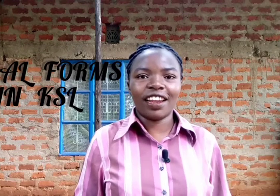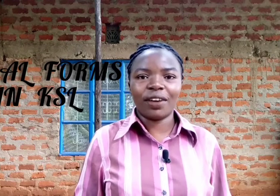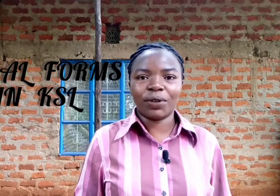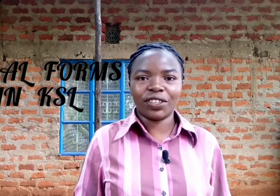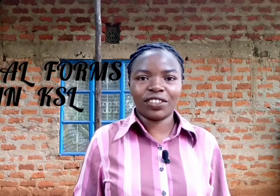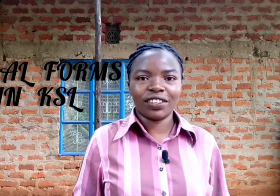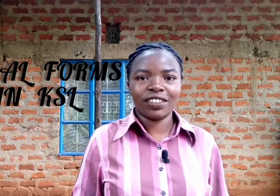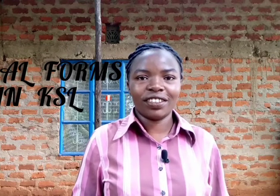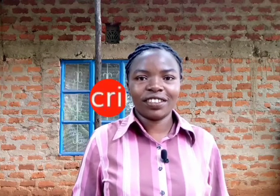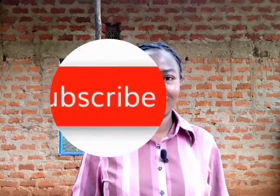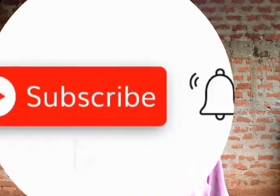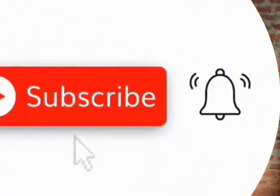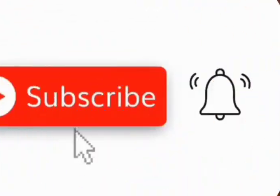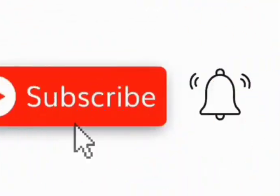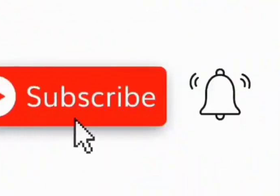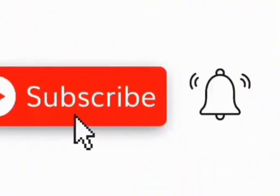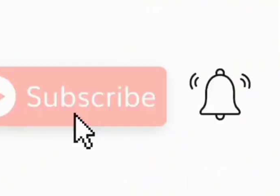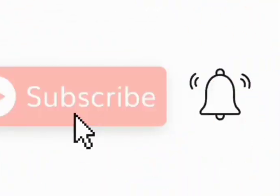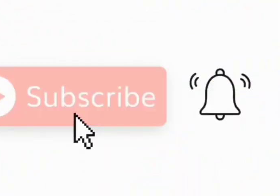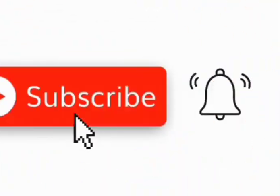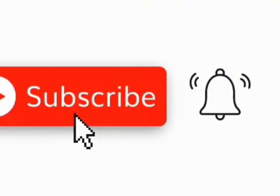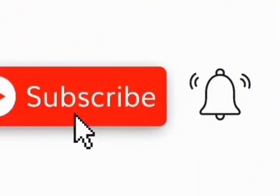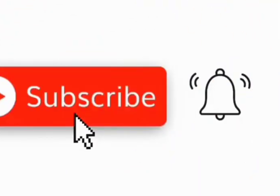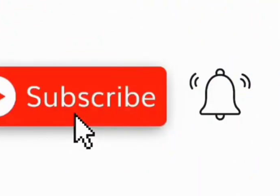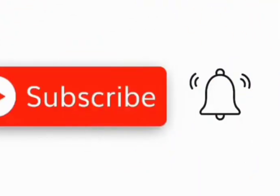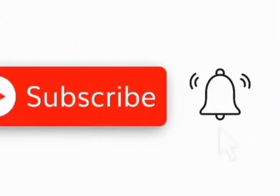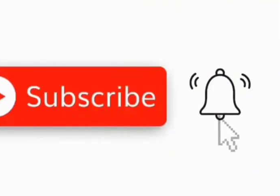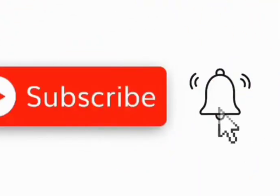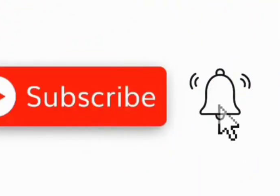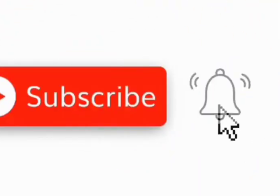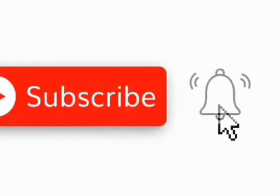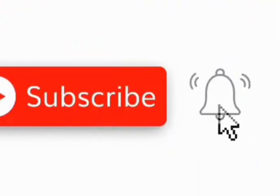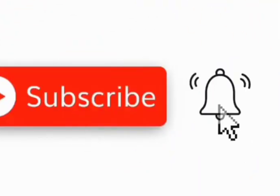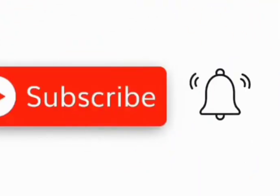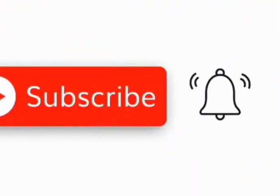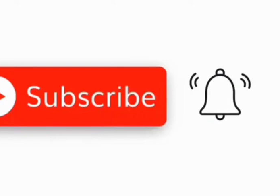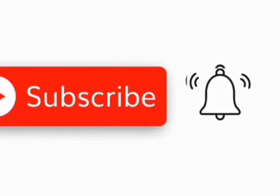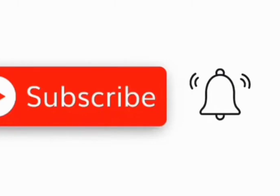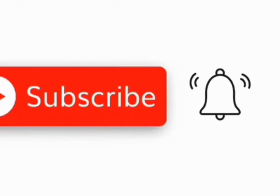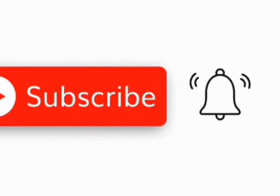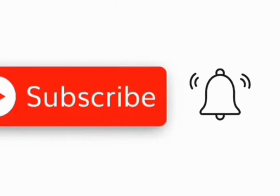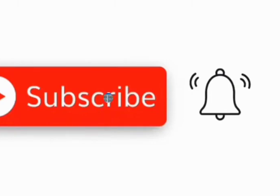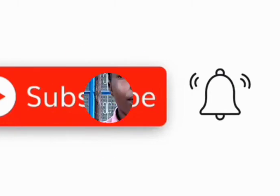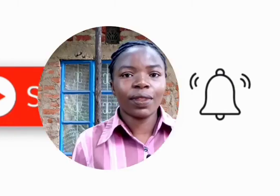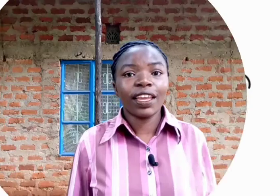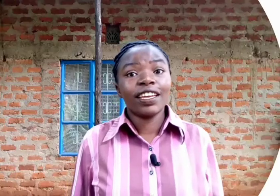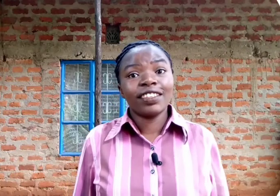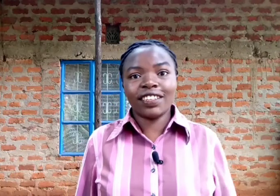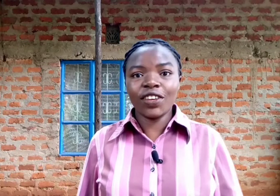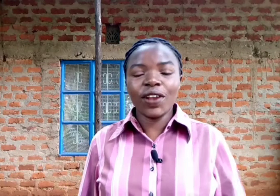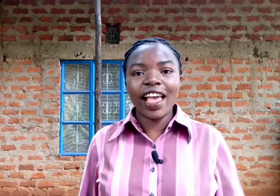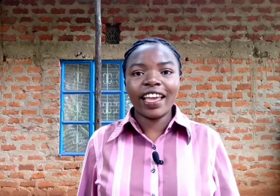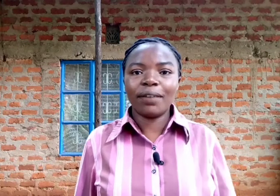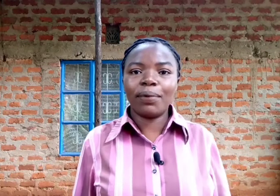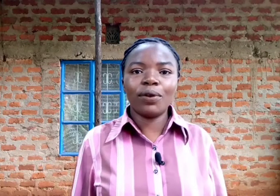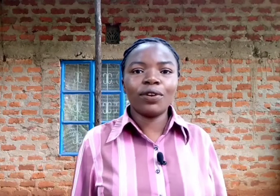language singular and plural